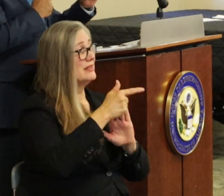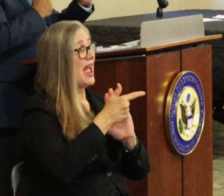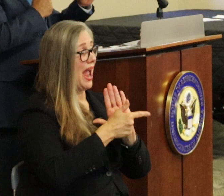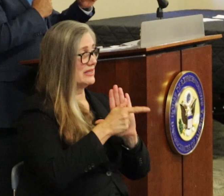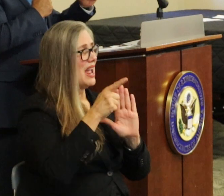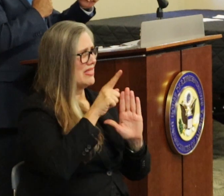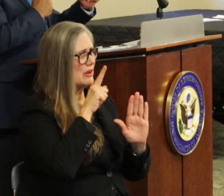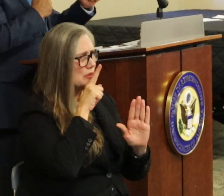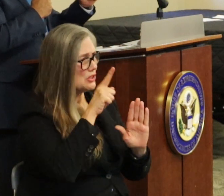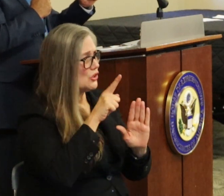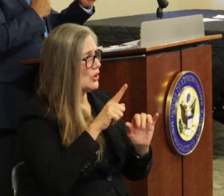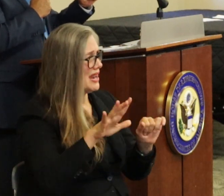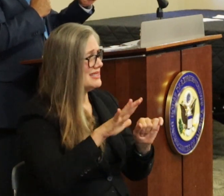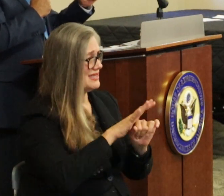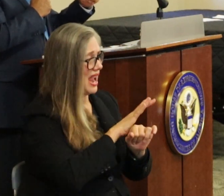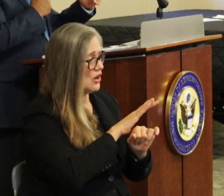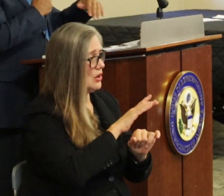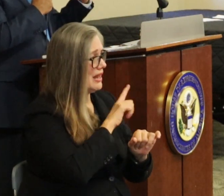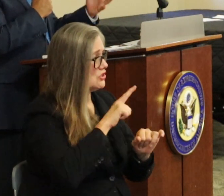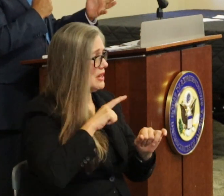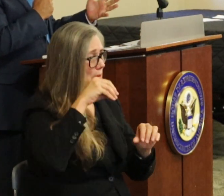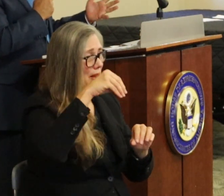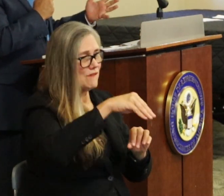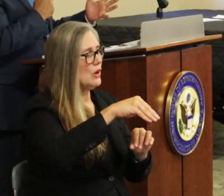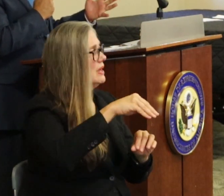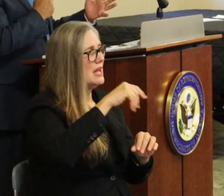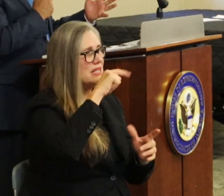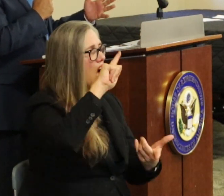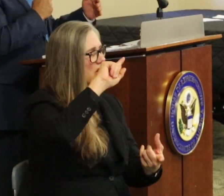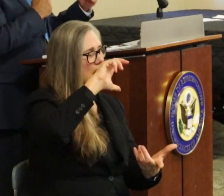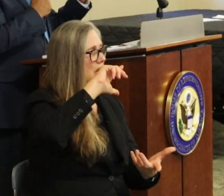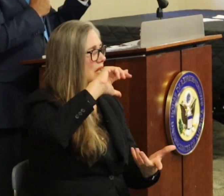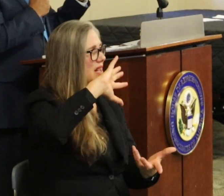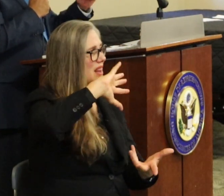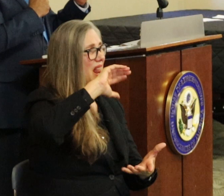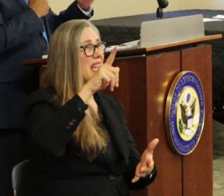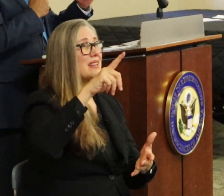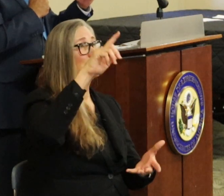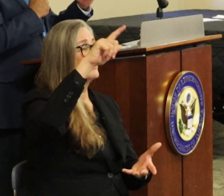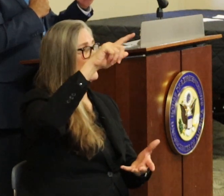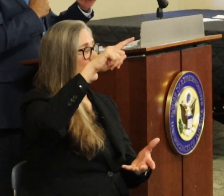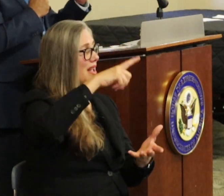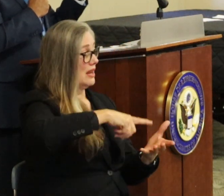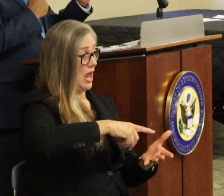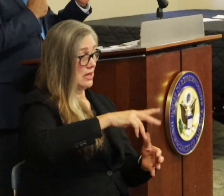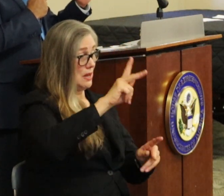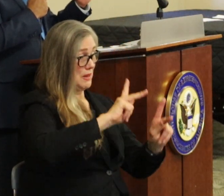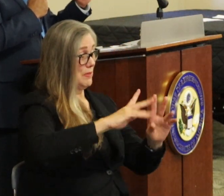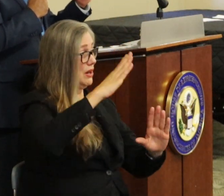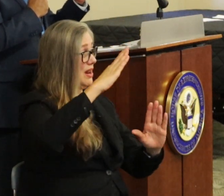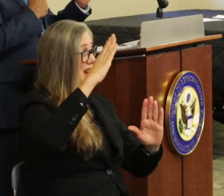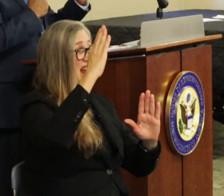not based on, it wasn't upside down. So in other words, those individuals at the very